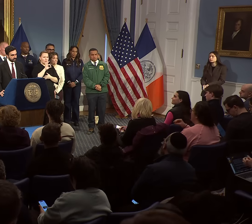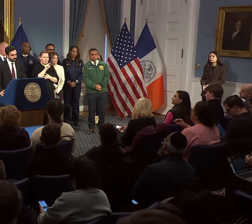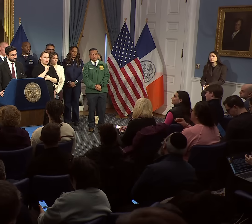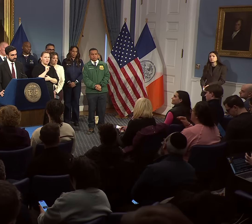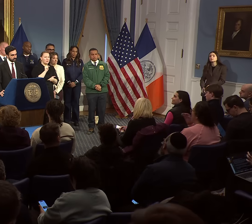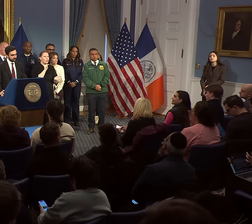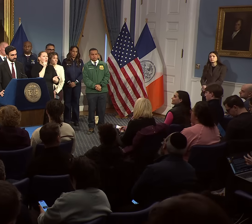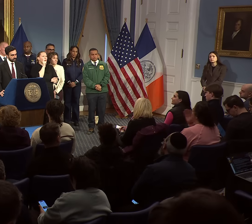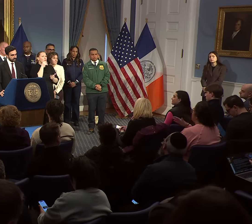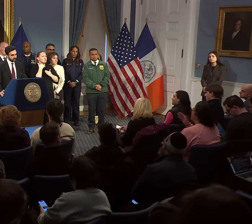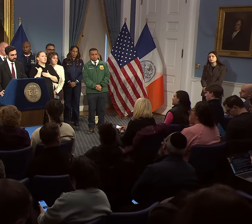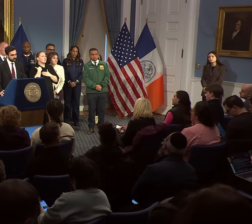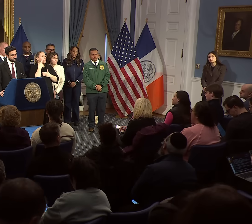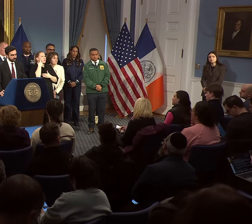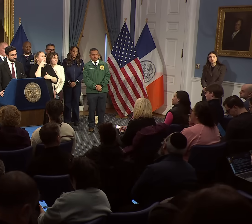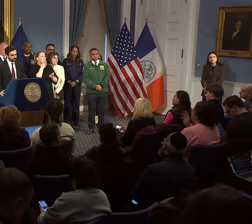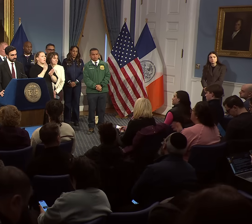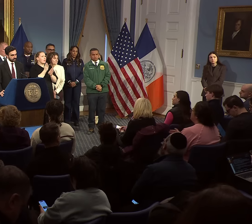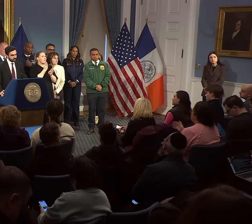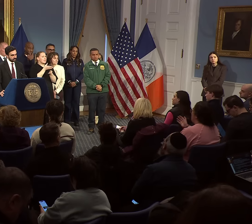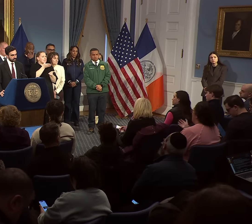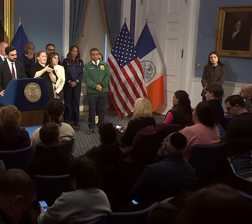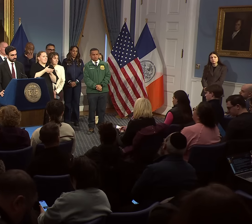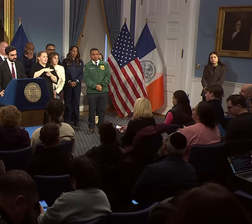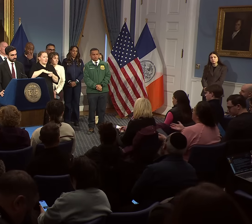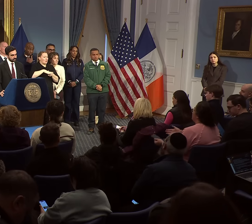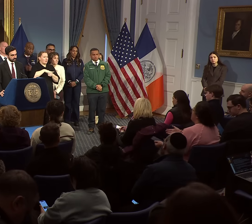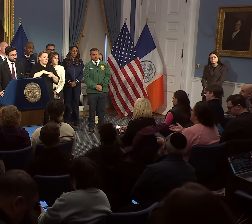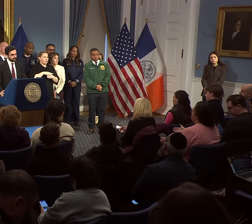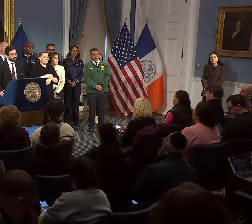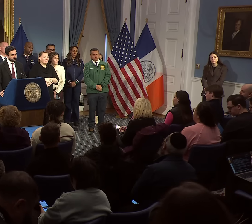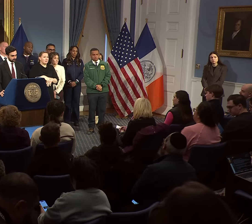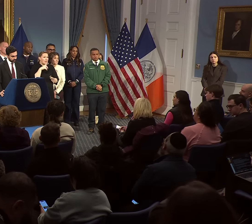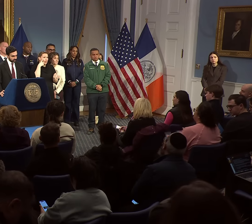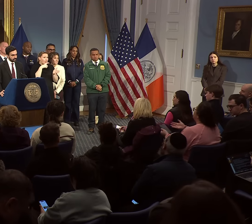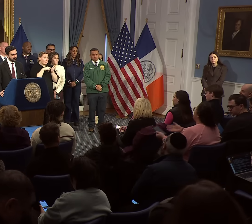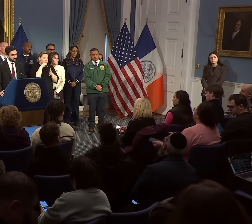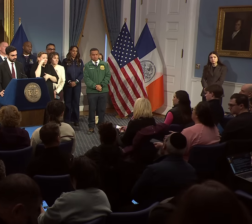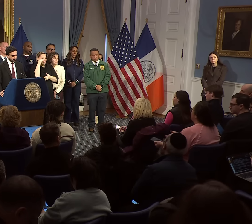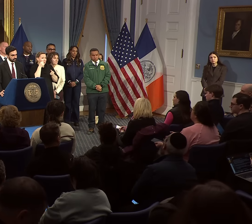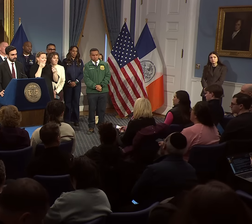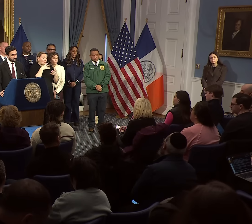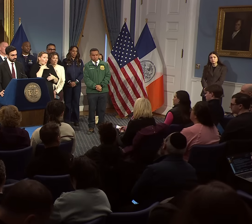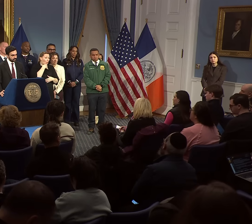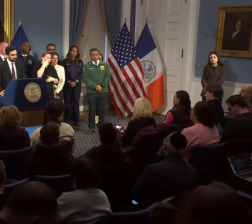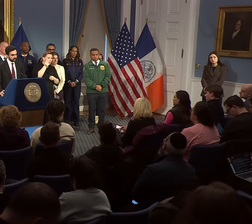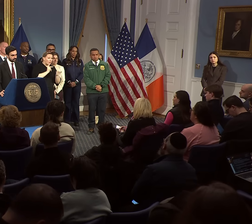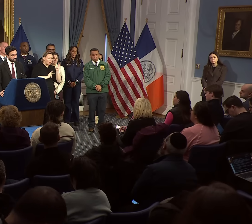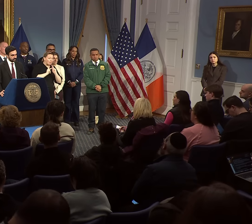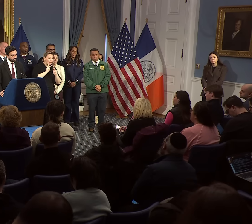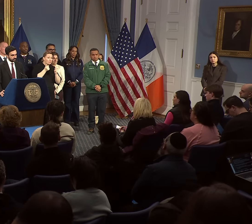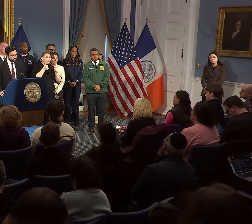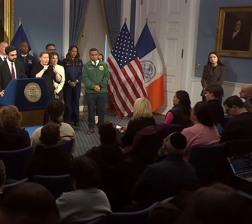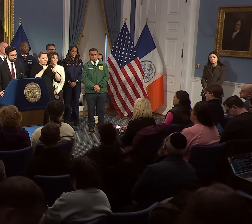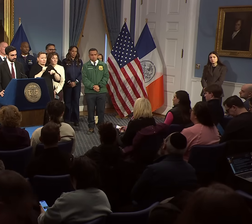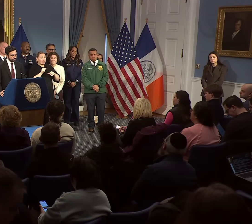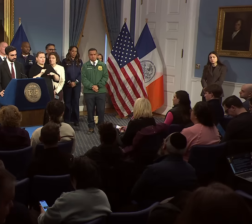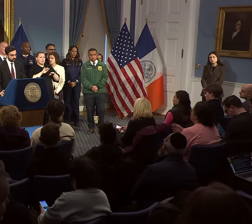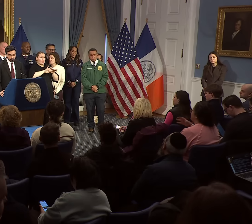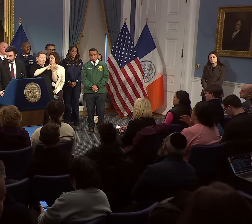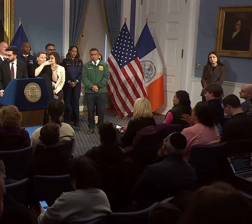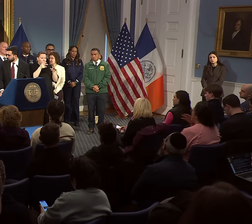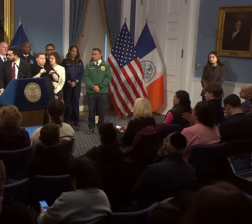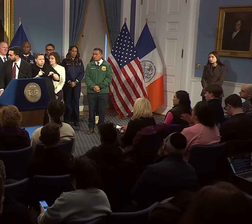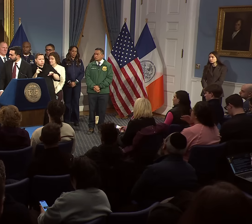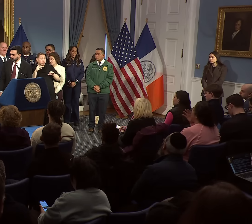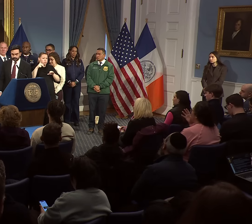bus stops? I saw yesterday tons of, elderly getting on buses, and it's difficult for people to climb over the snow pile. So I don't know if